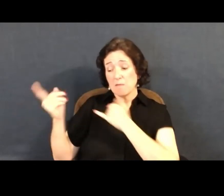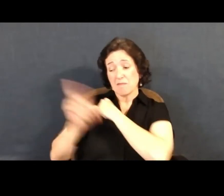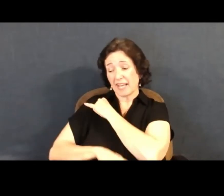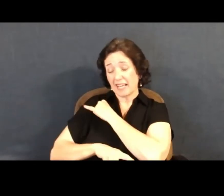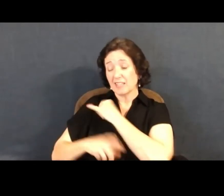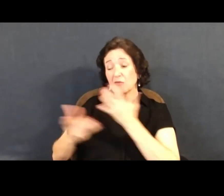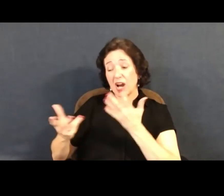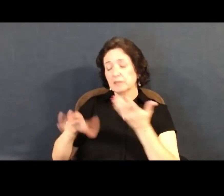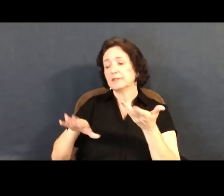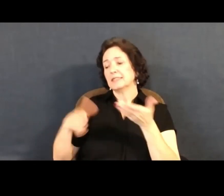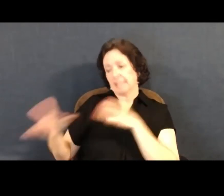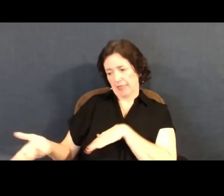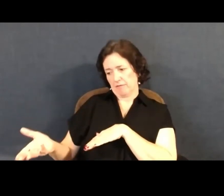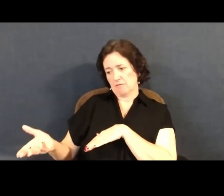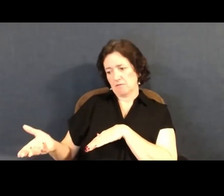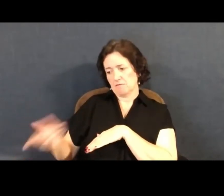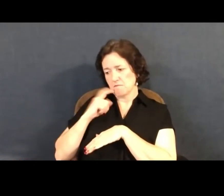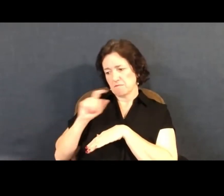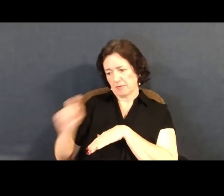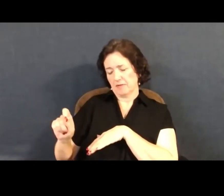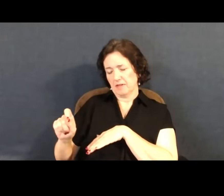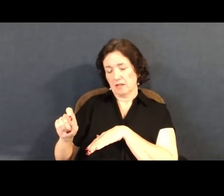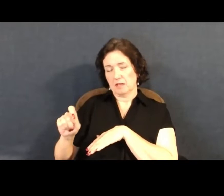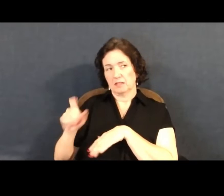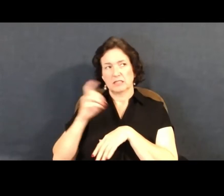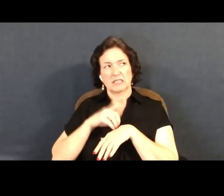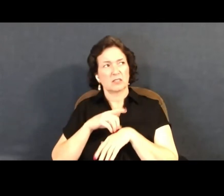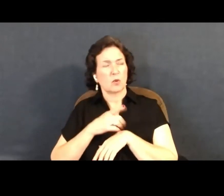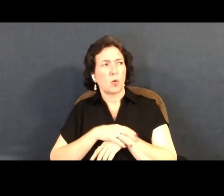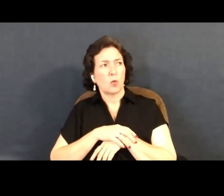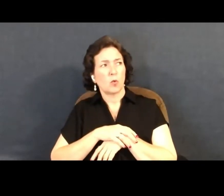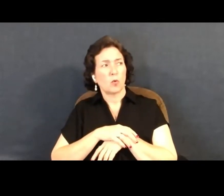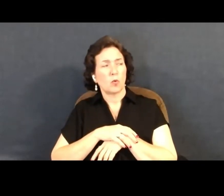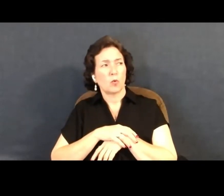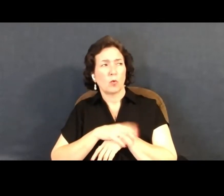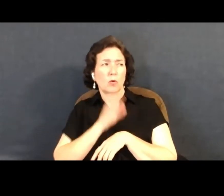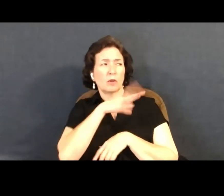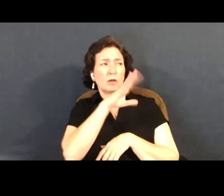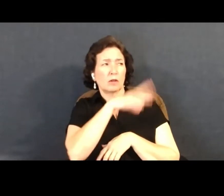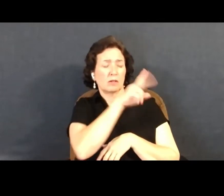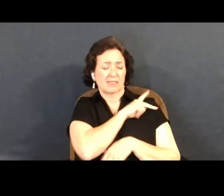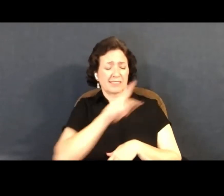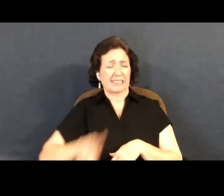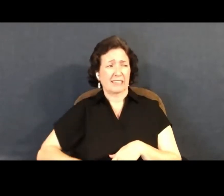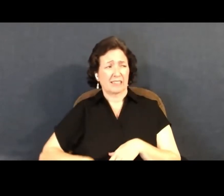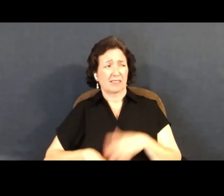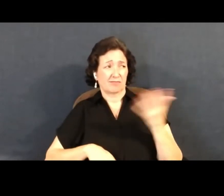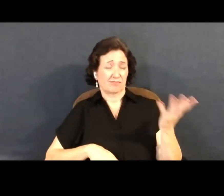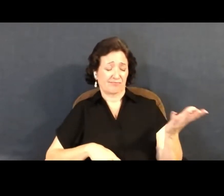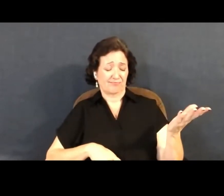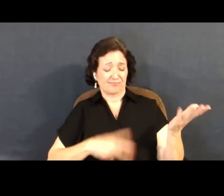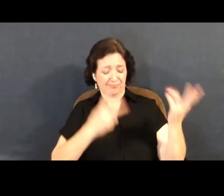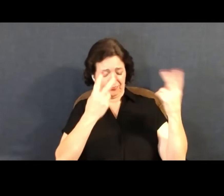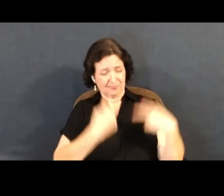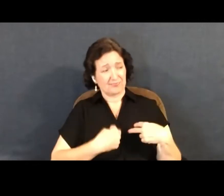And for a moment, Darius looked, and he said, "Oh, my king, look at me. I have